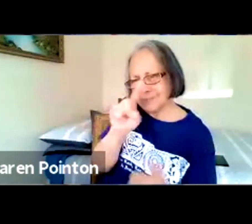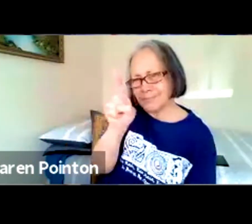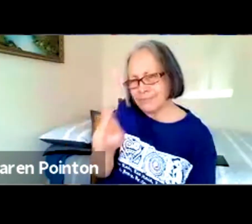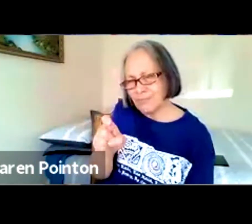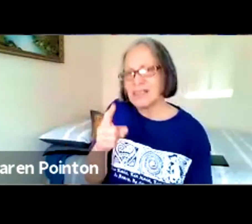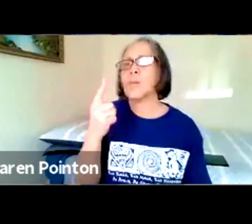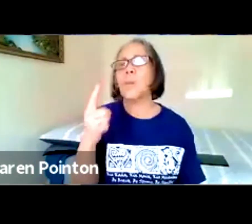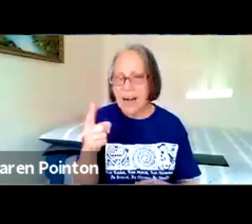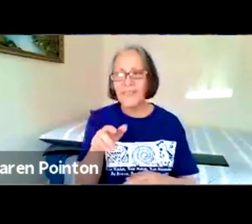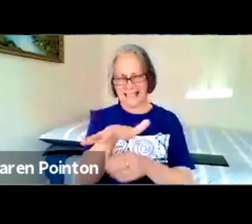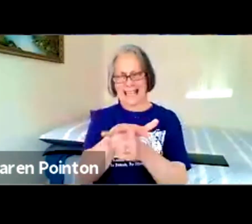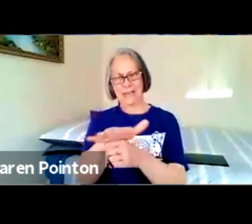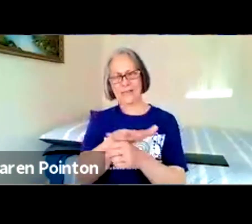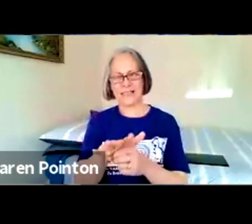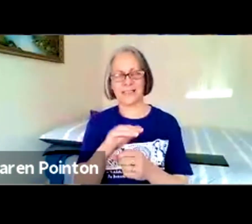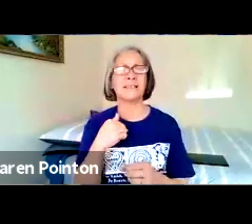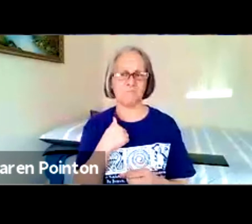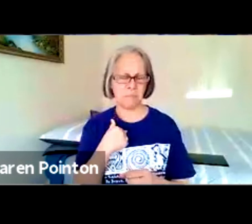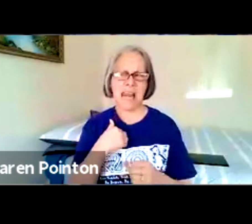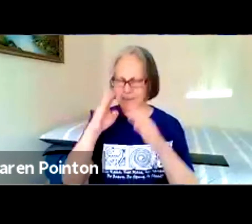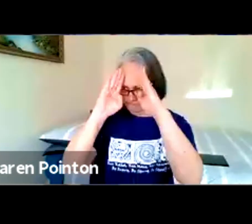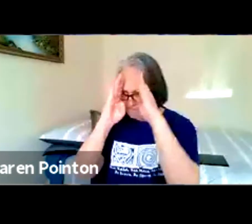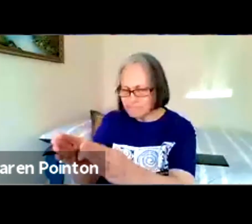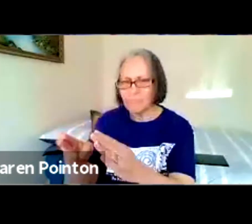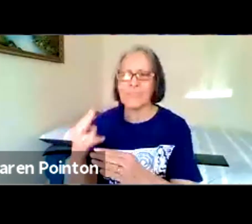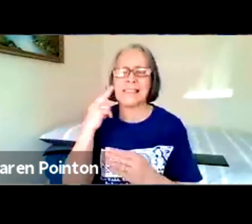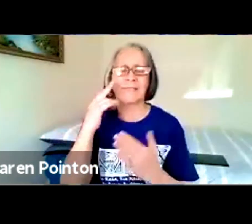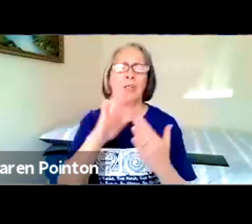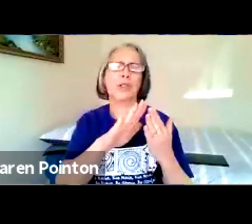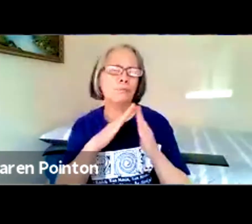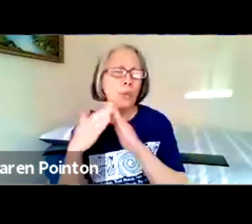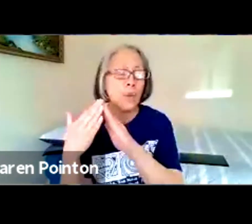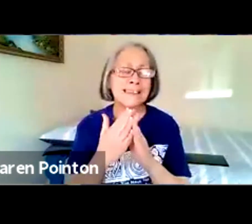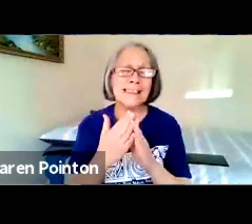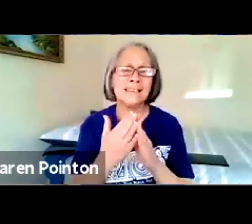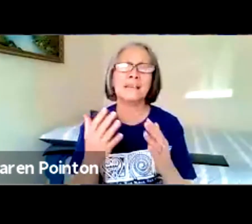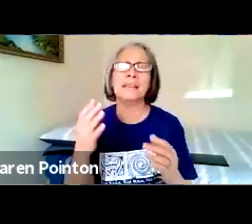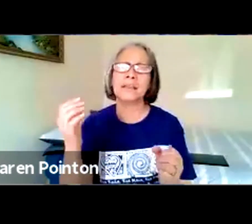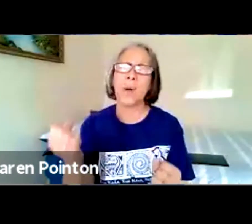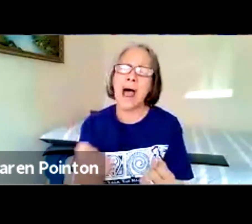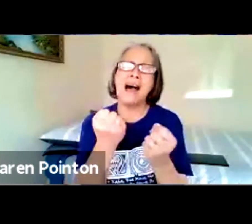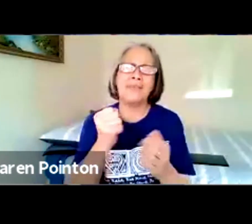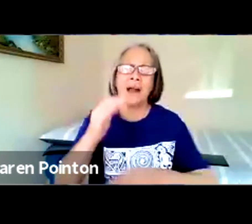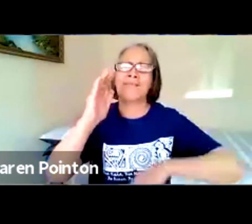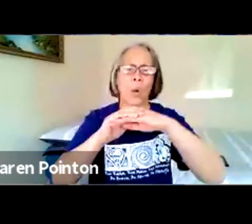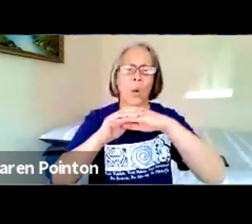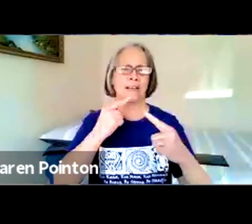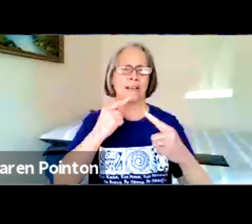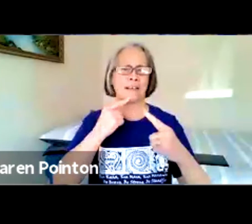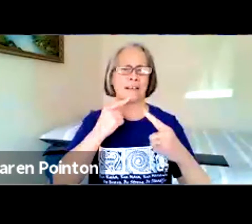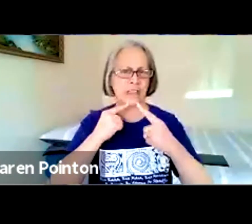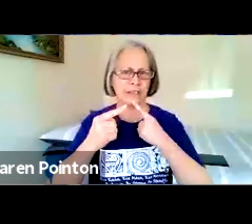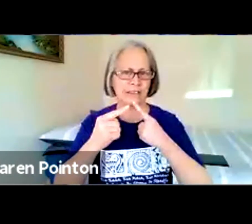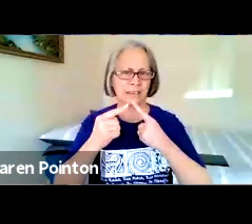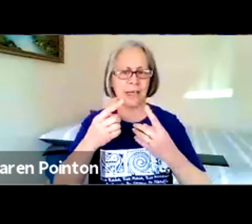Even if we pass, how do we pass that information on to them so they are able to understand in regards to the COVID, so